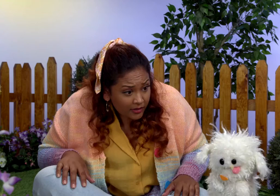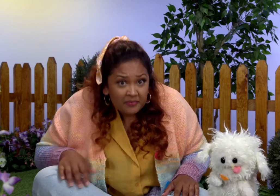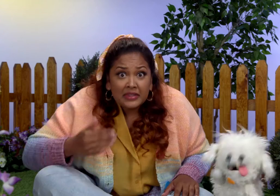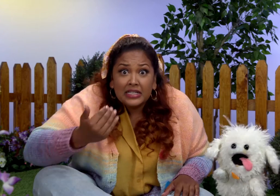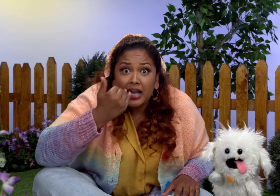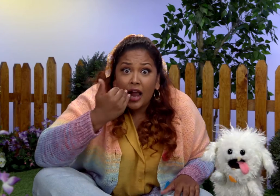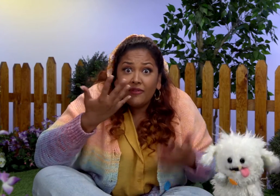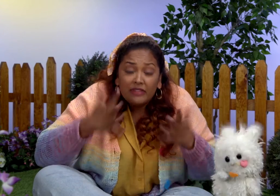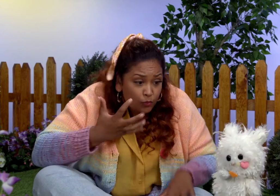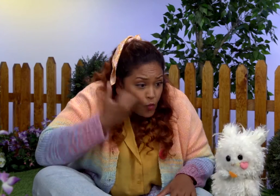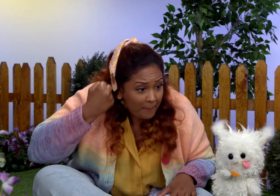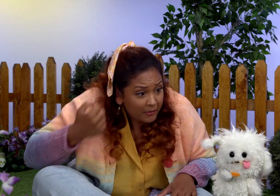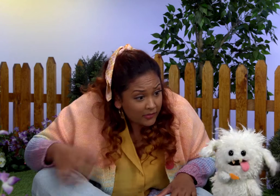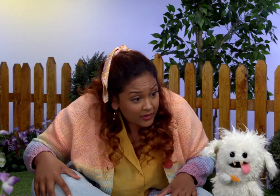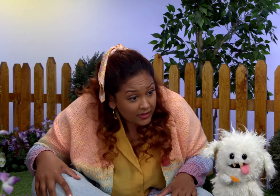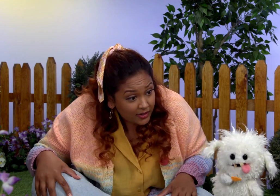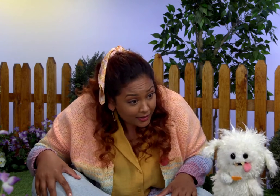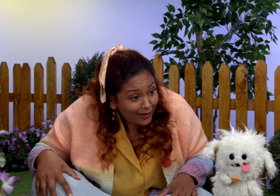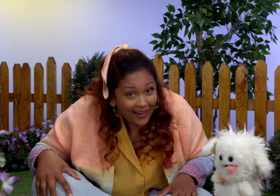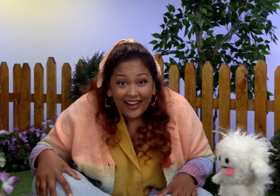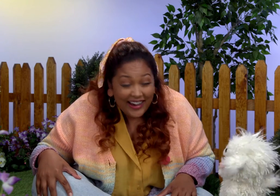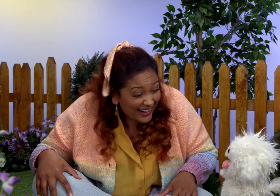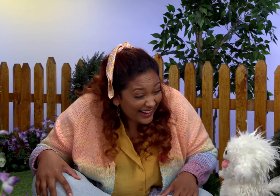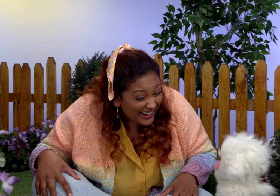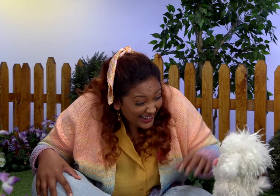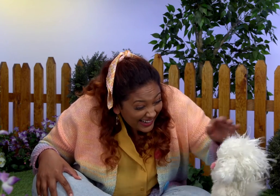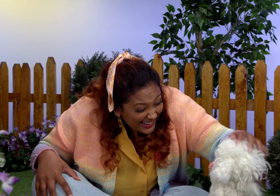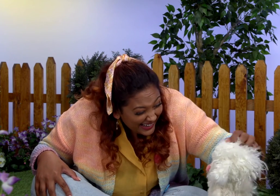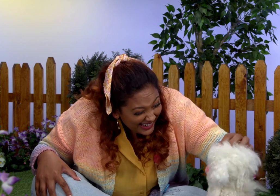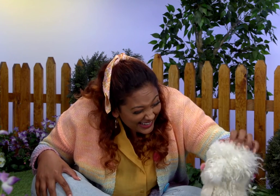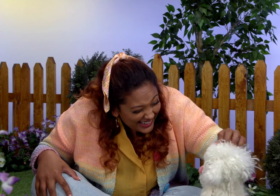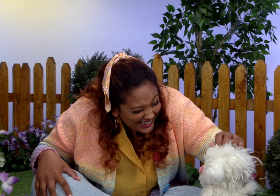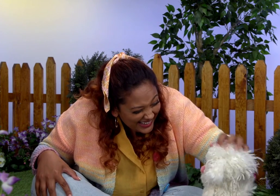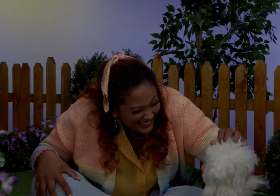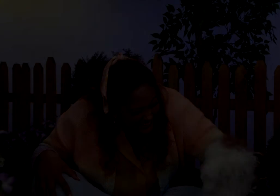But it looks like now we've lost the sandwich following sandwich Thanks for